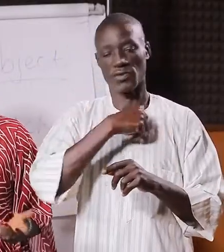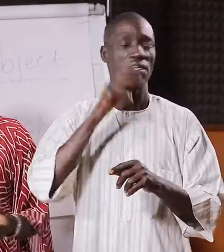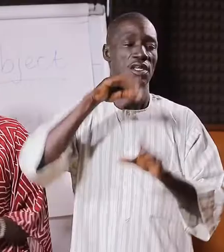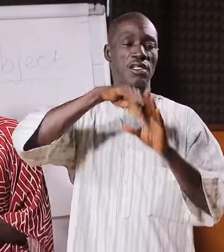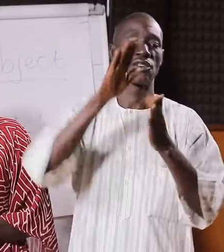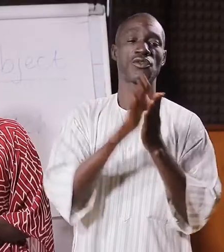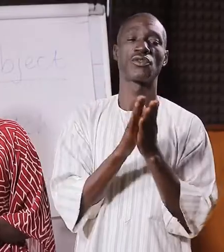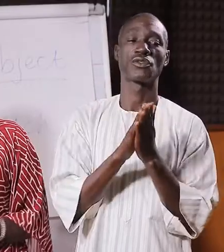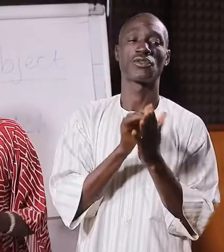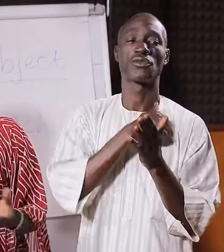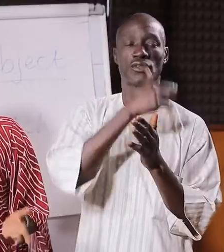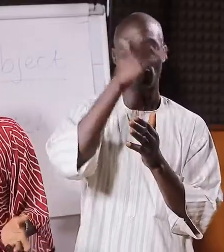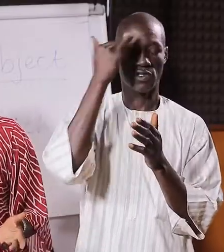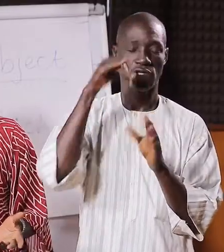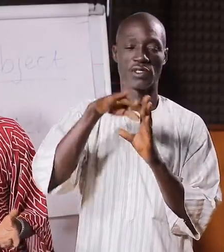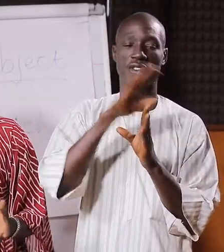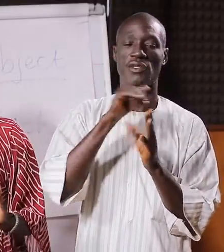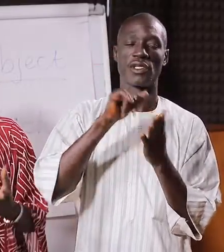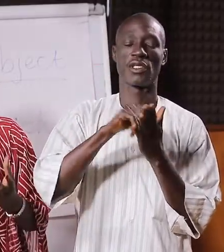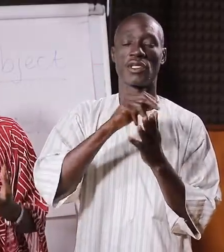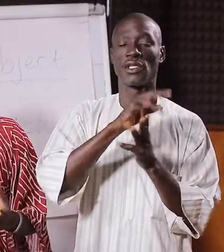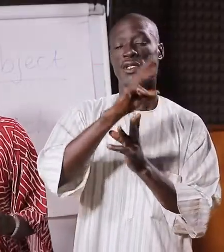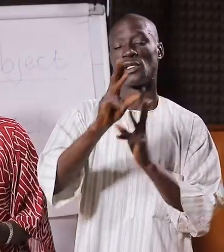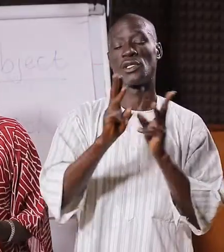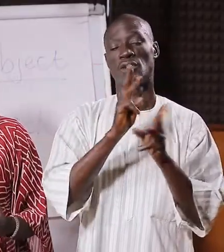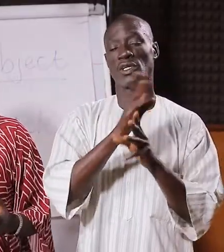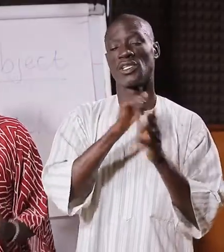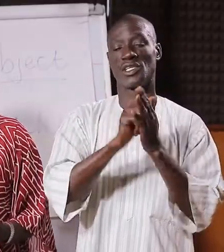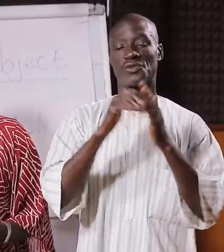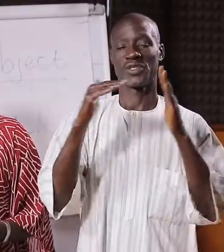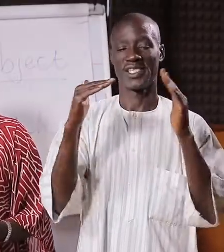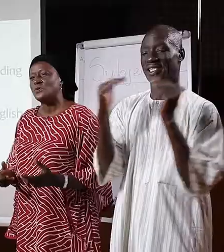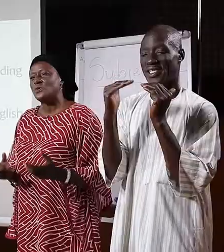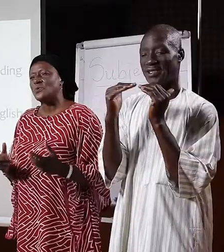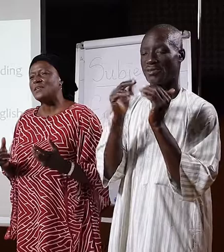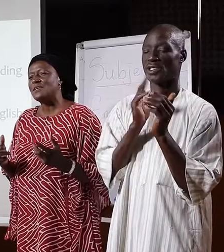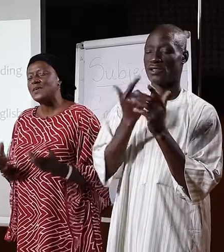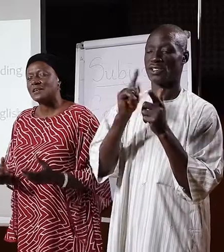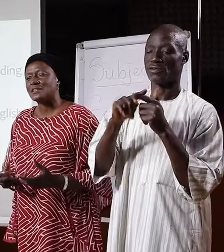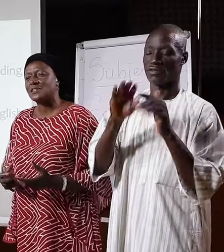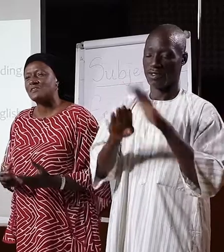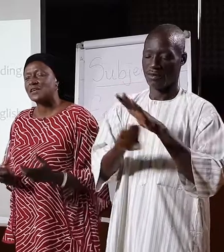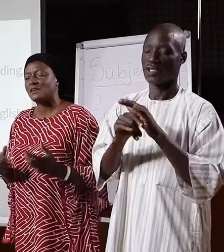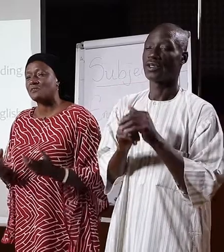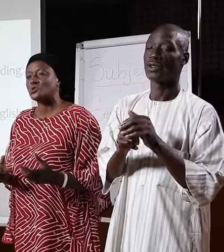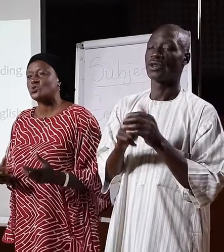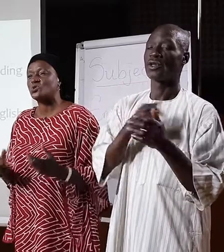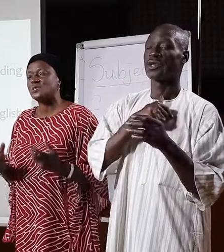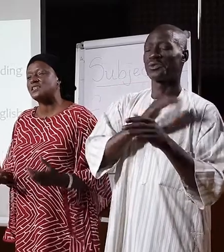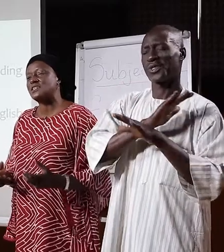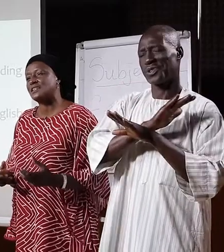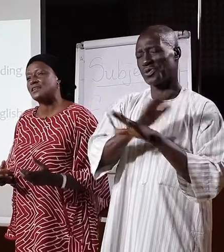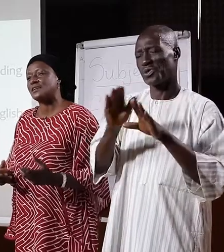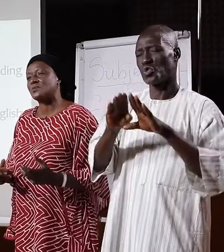school, we forget we are in a secular world, and we limit ourselves to the background. We limit ourselves and our thoughts